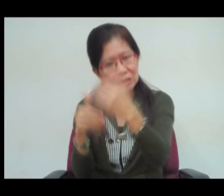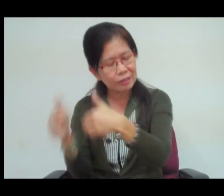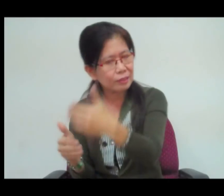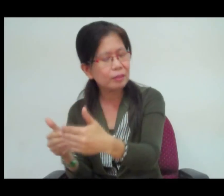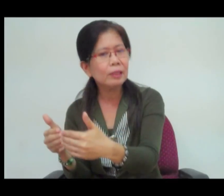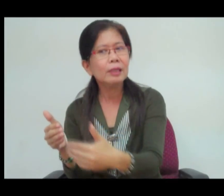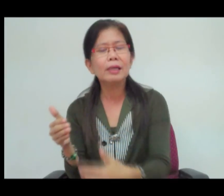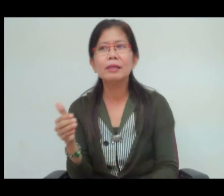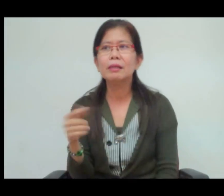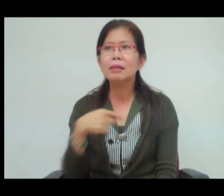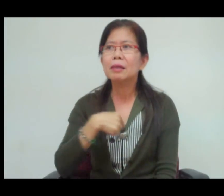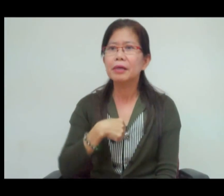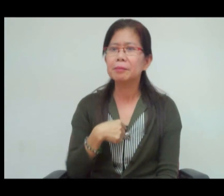processes, and